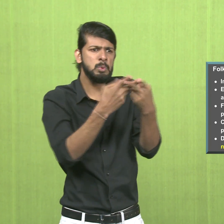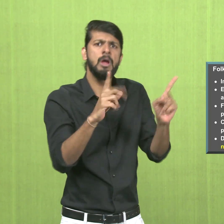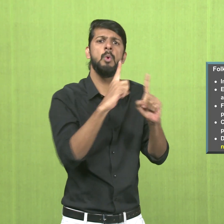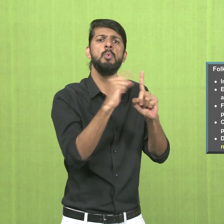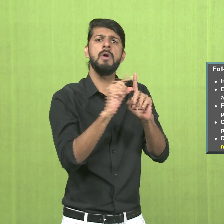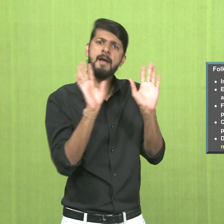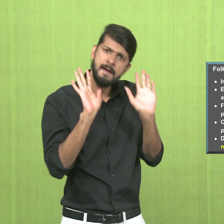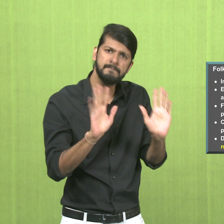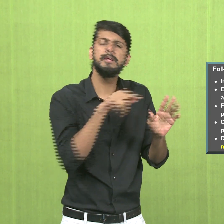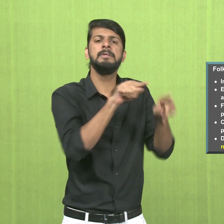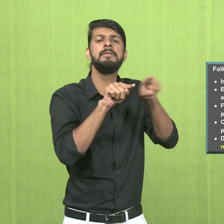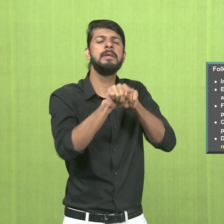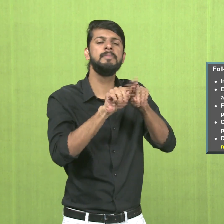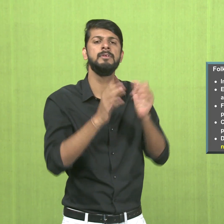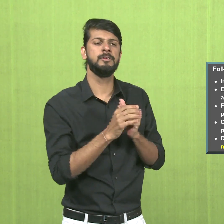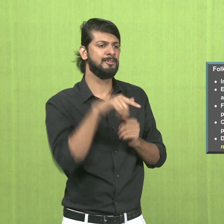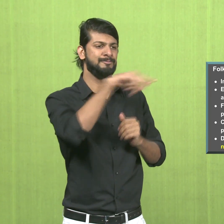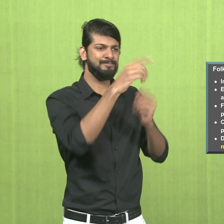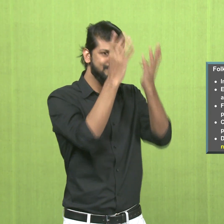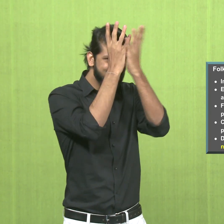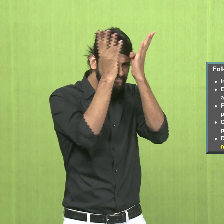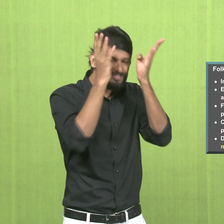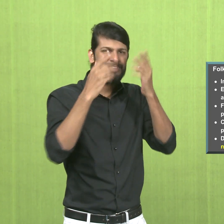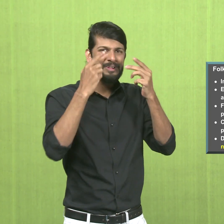and all these particular activities